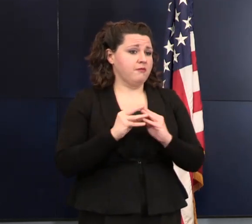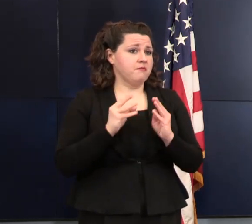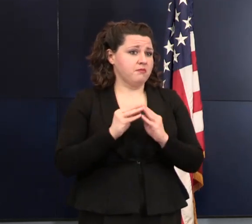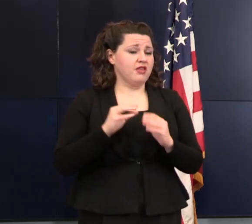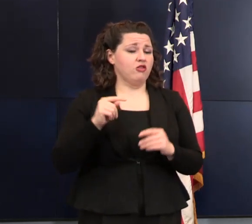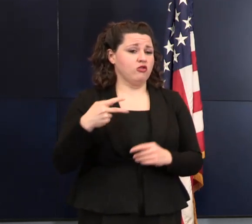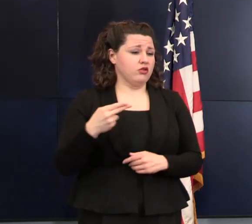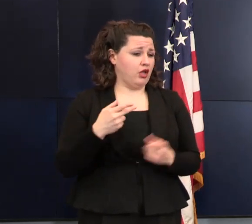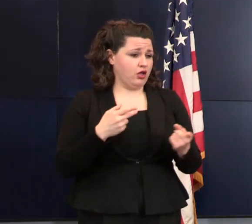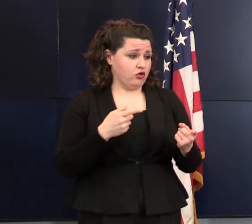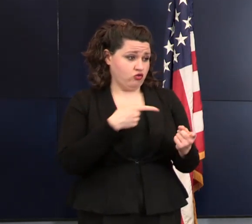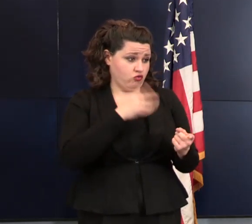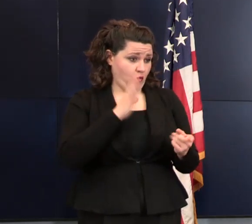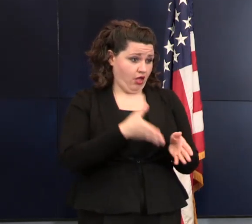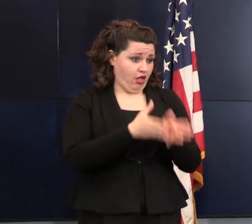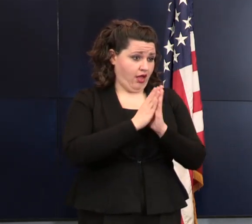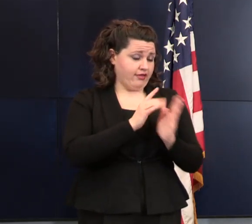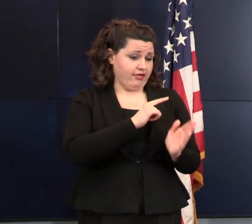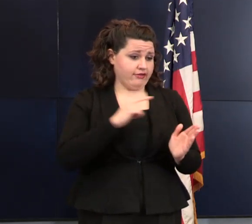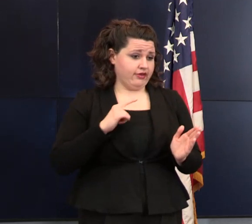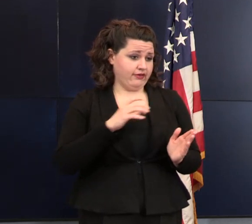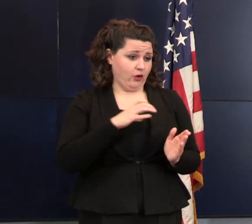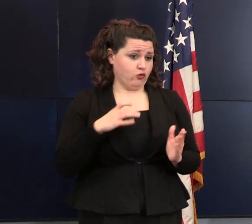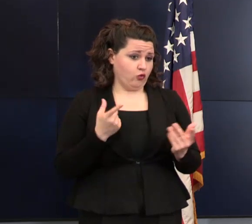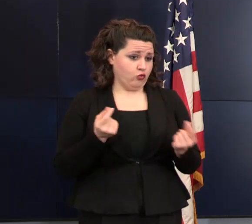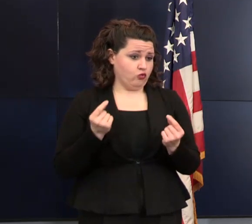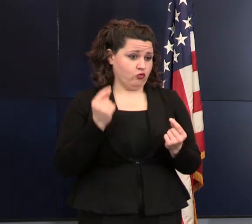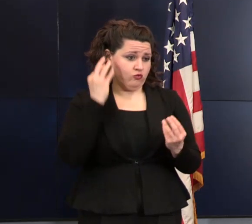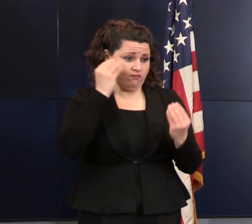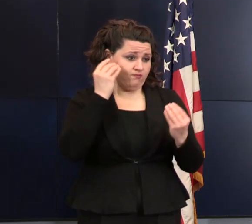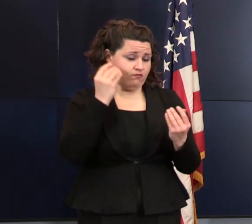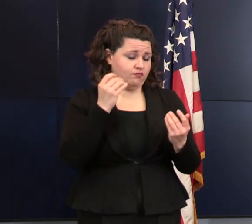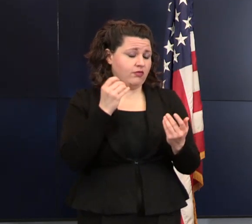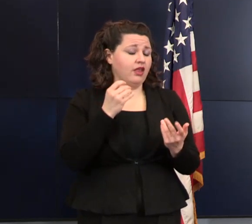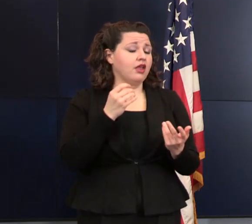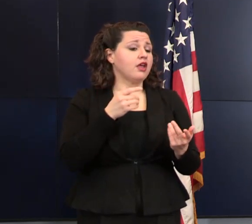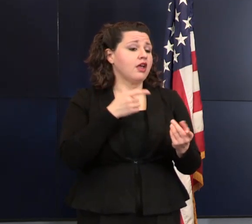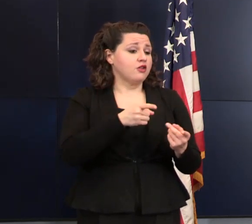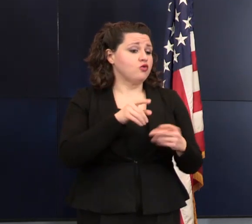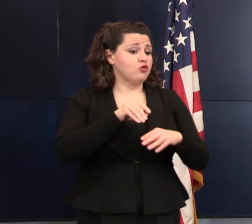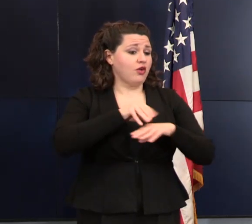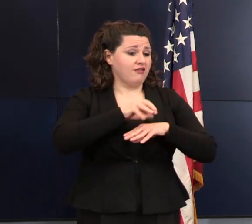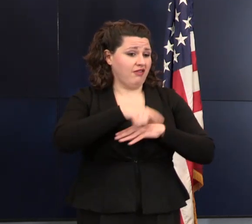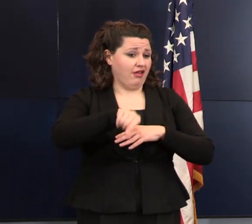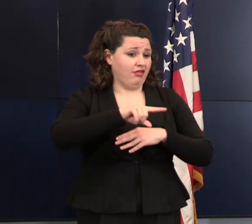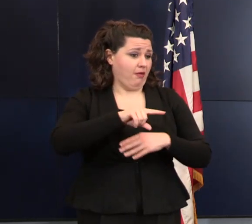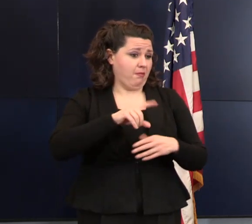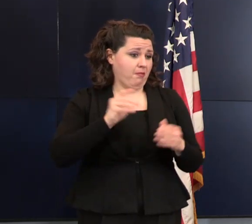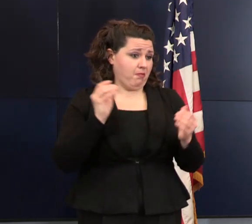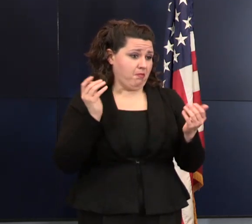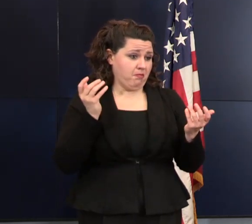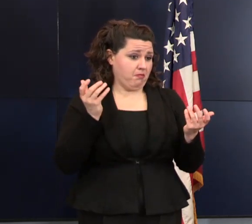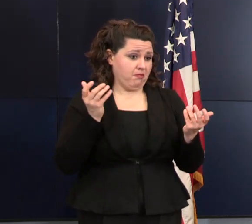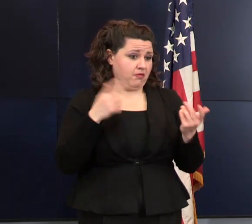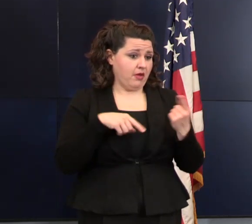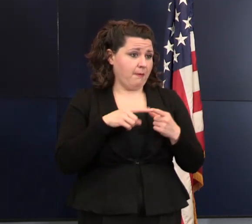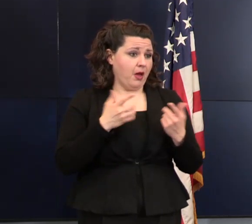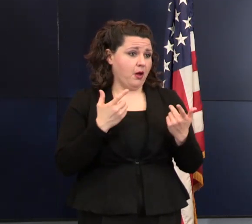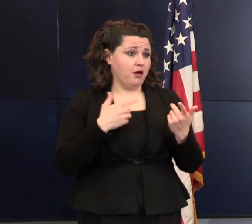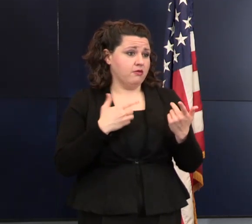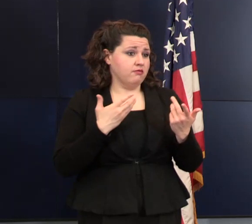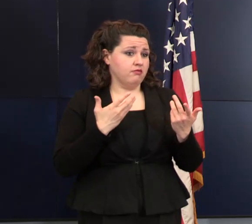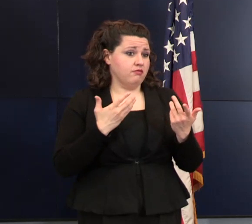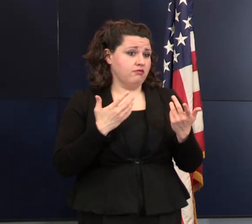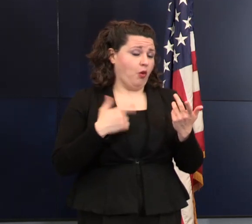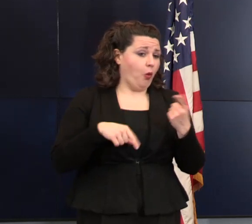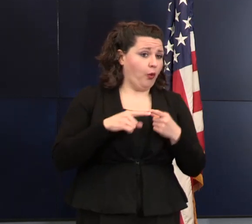requests are you going to ask the Legislative Council to consider? And have you advised them at all about when it might be safe for lawmakers